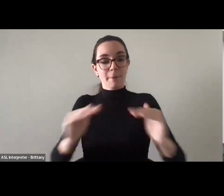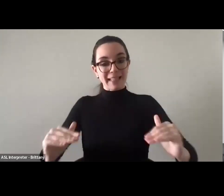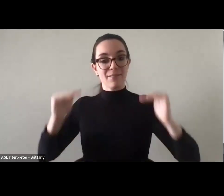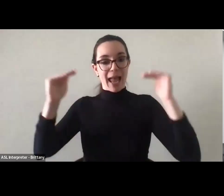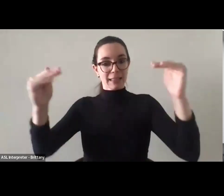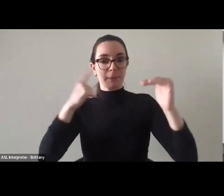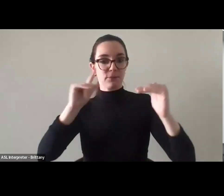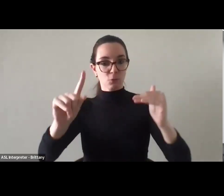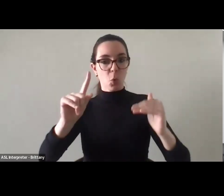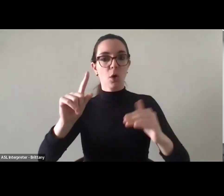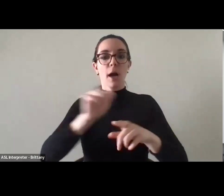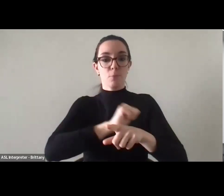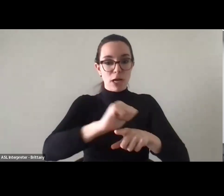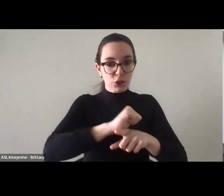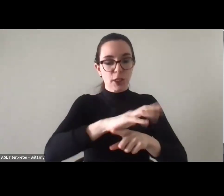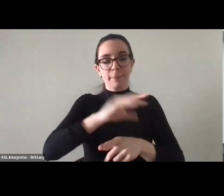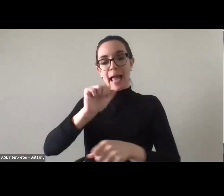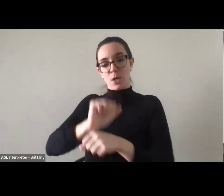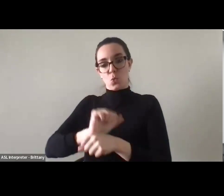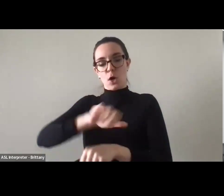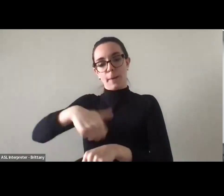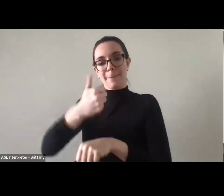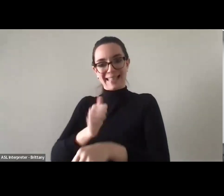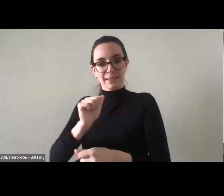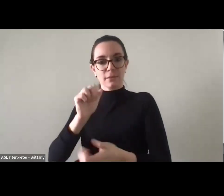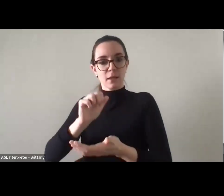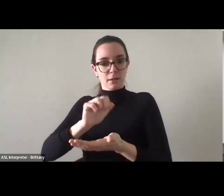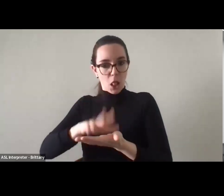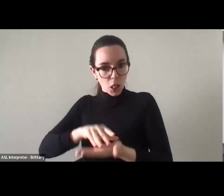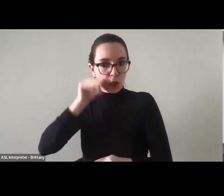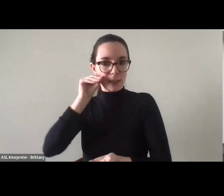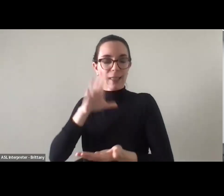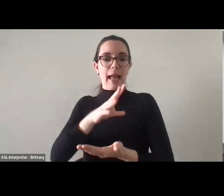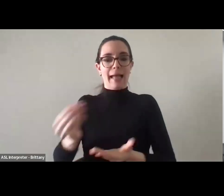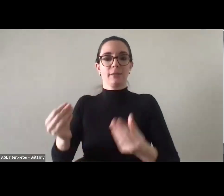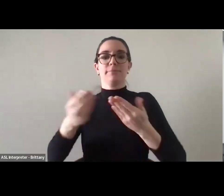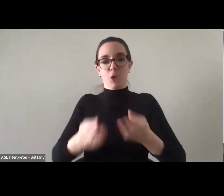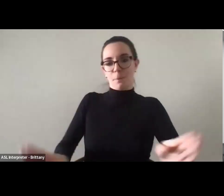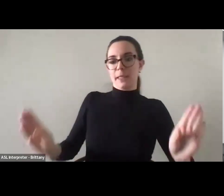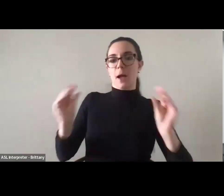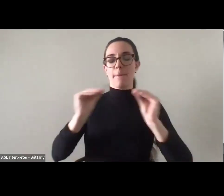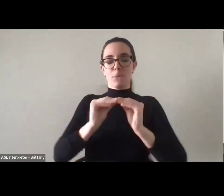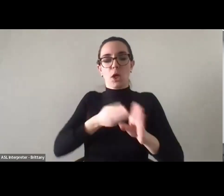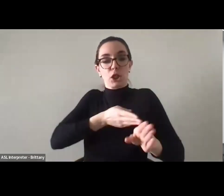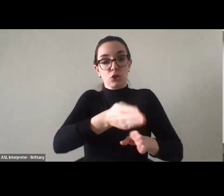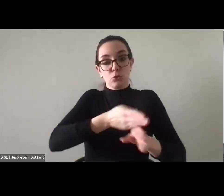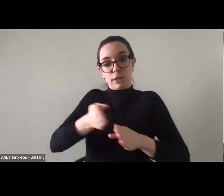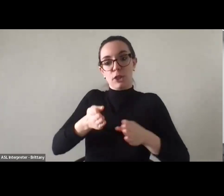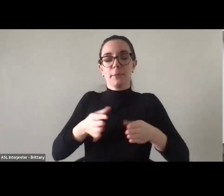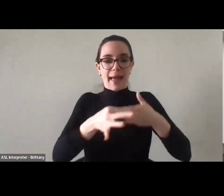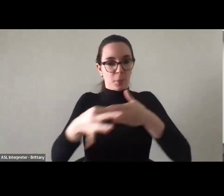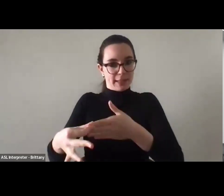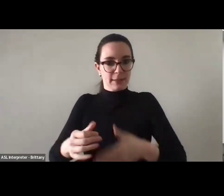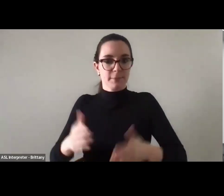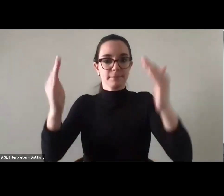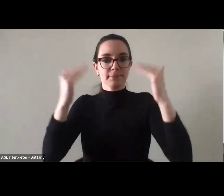work-based learning, and efforts to support good jobs and inclusive career pathways. Fourth, our apprenticeship work at ODEP